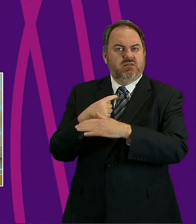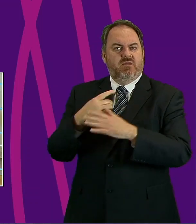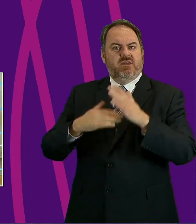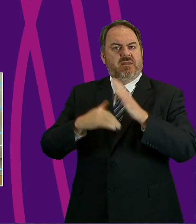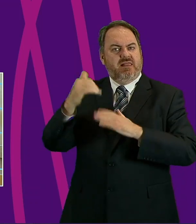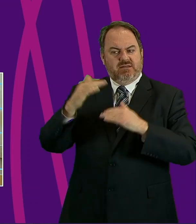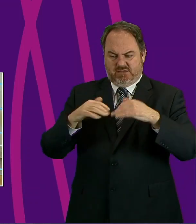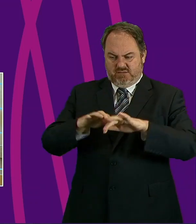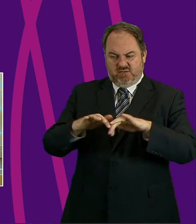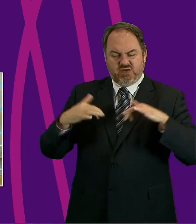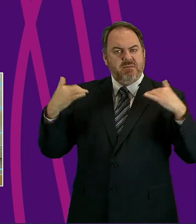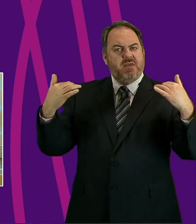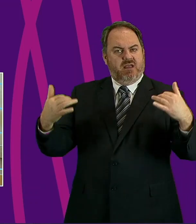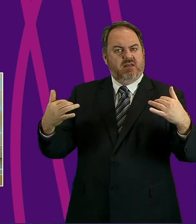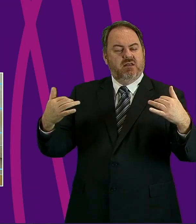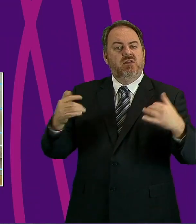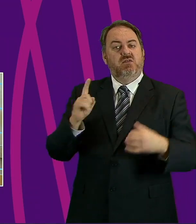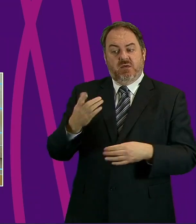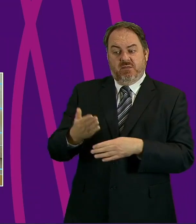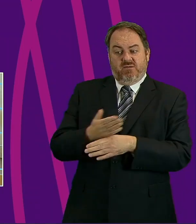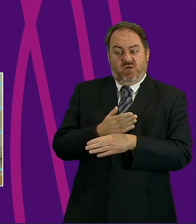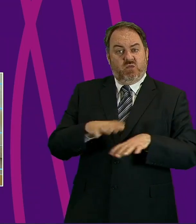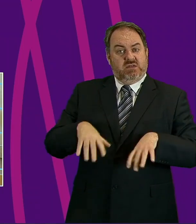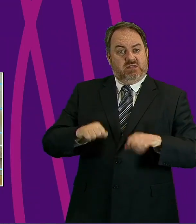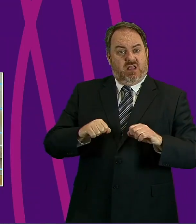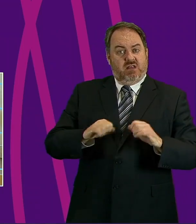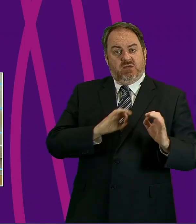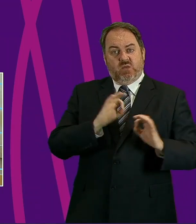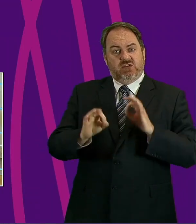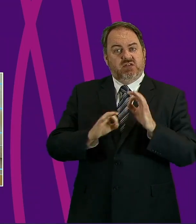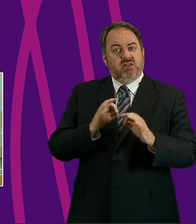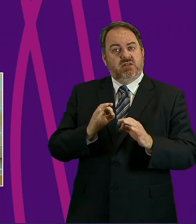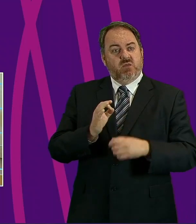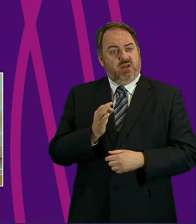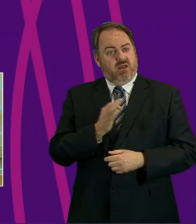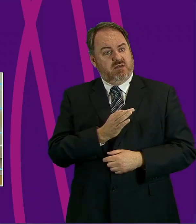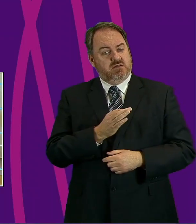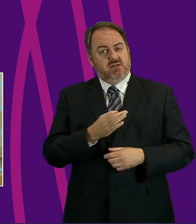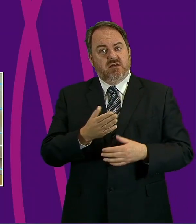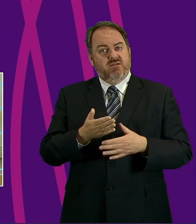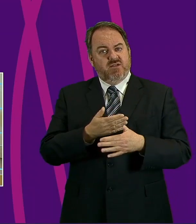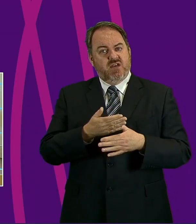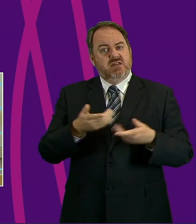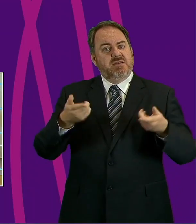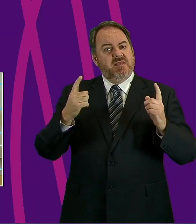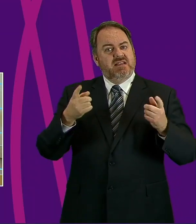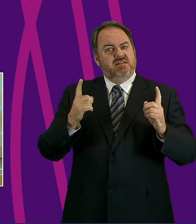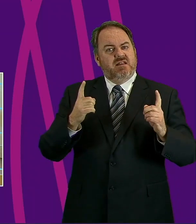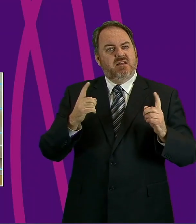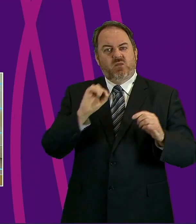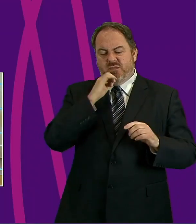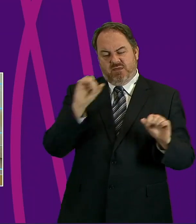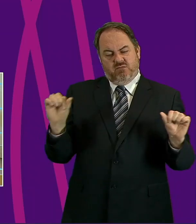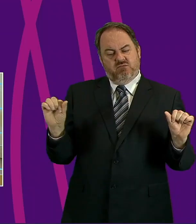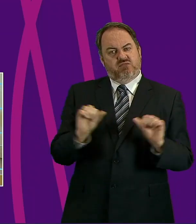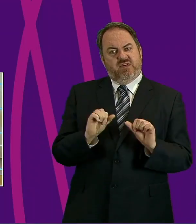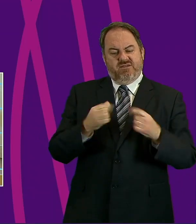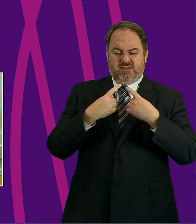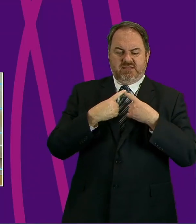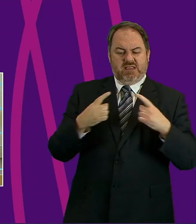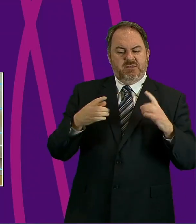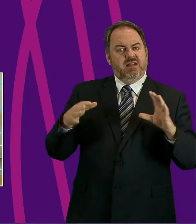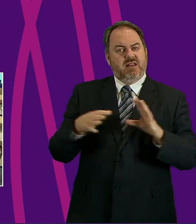observe it. Now, before we actually turn to the questions, I believe the First Minister will give us a short statement updating us on the Government's response to